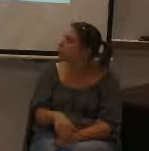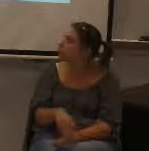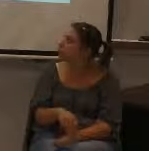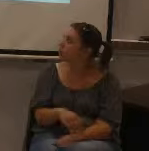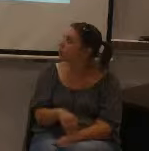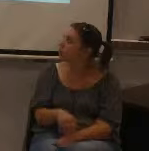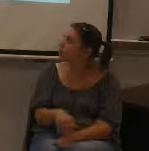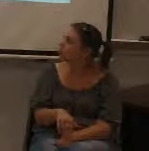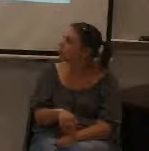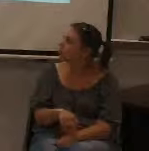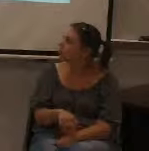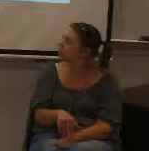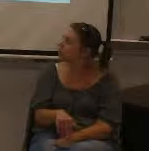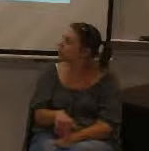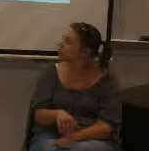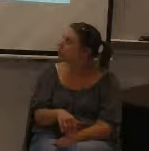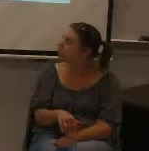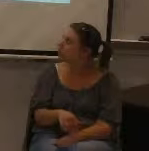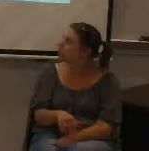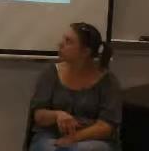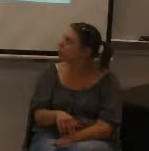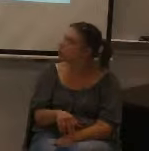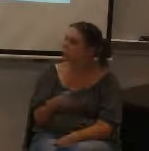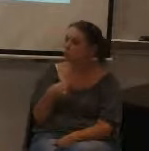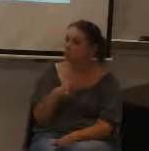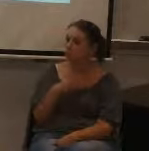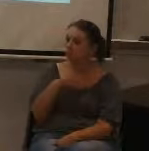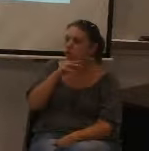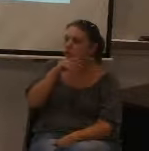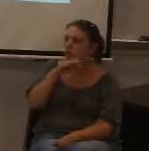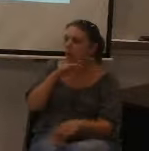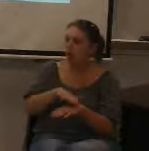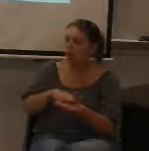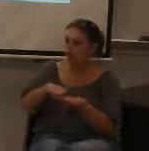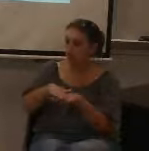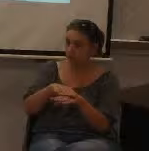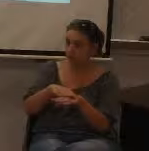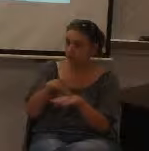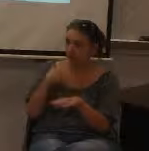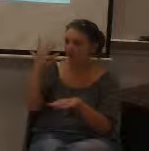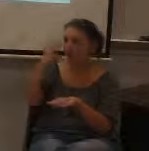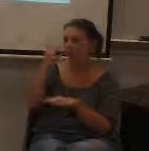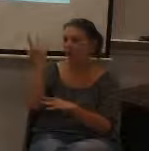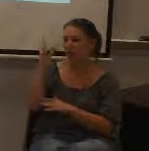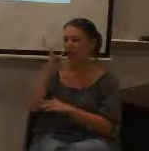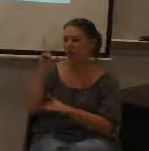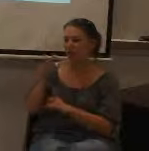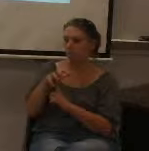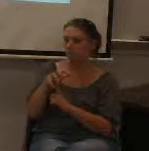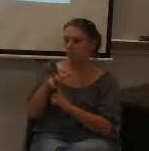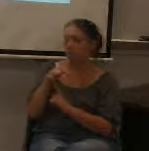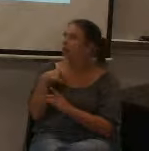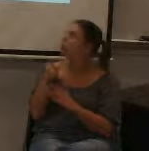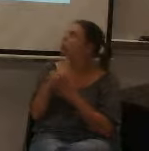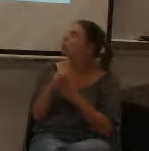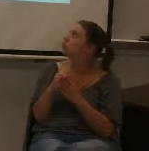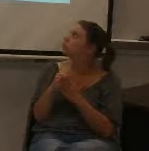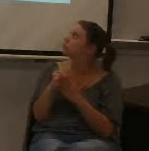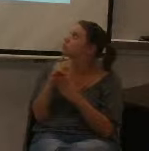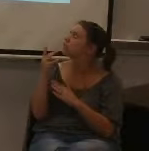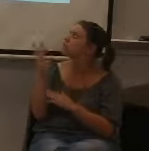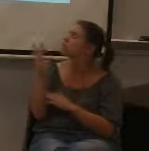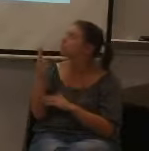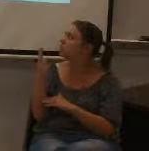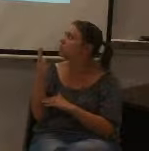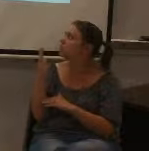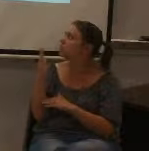And we have this soil on the surface and this beautiful tree that looks like a mushroom that I drew, but it's really a tree. It